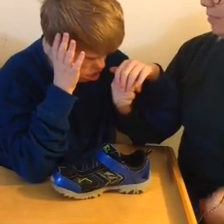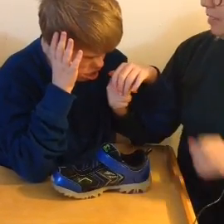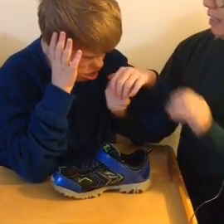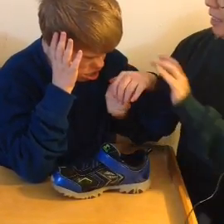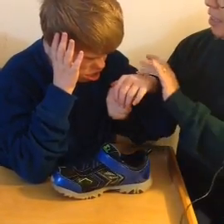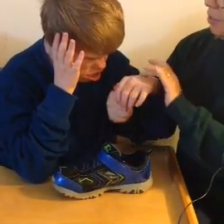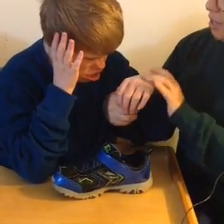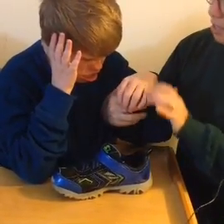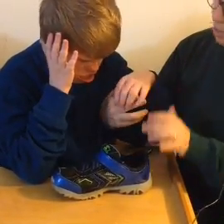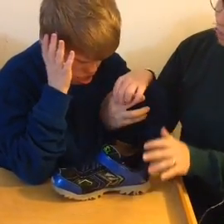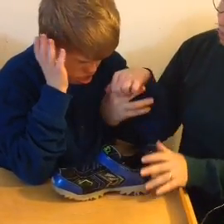Can you touch it?